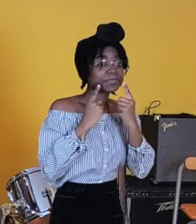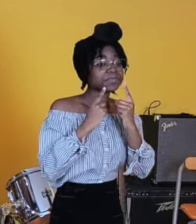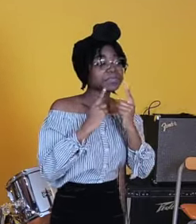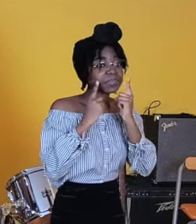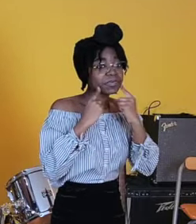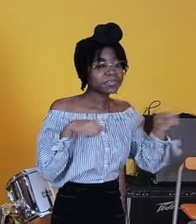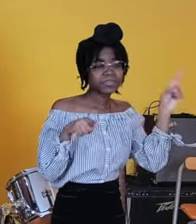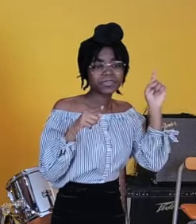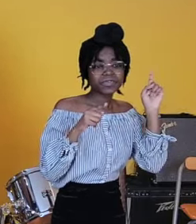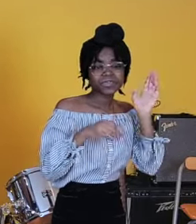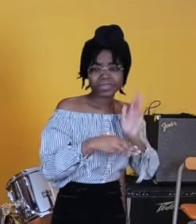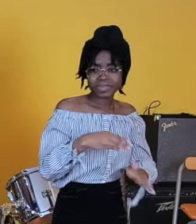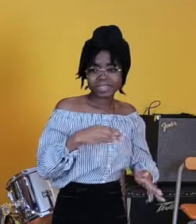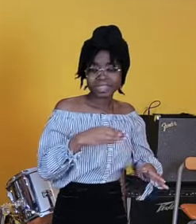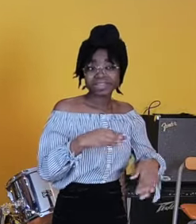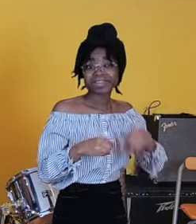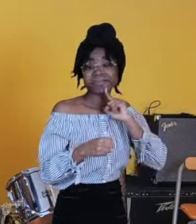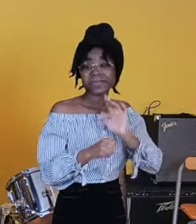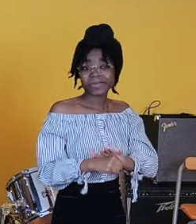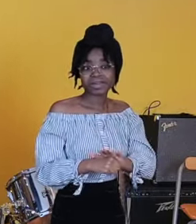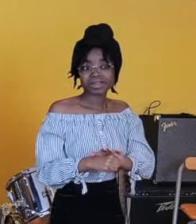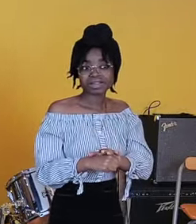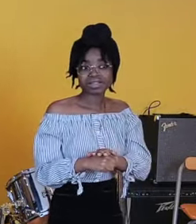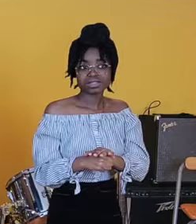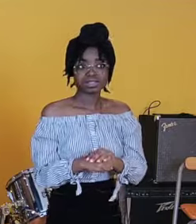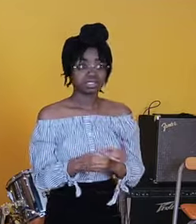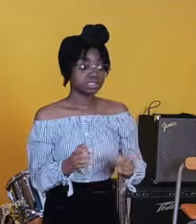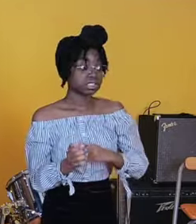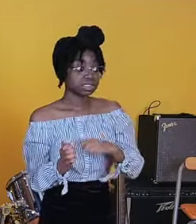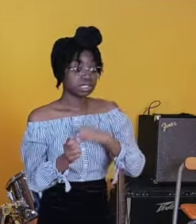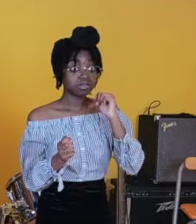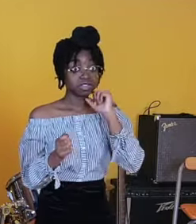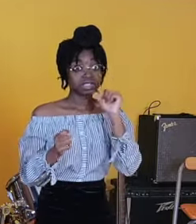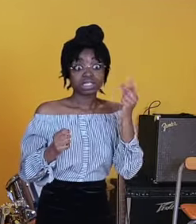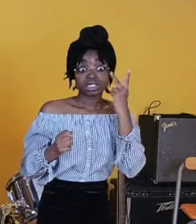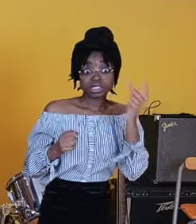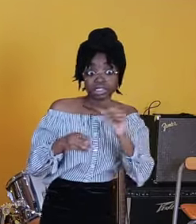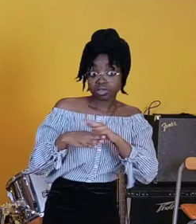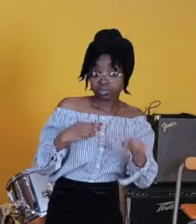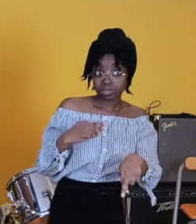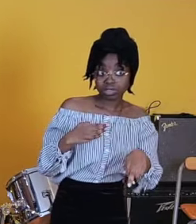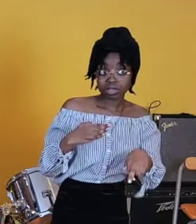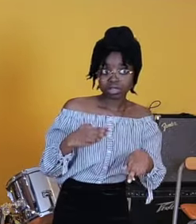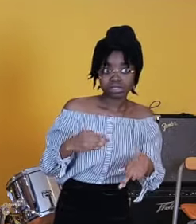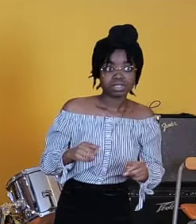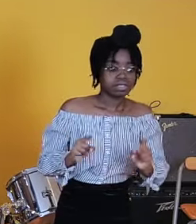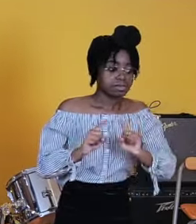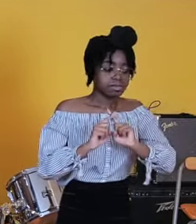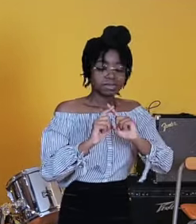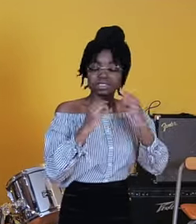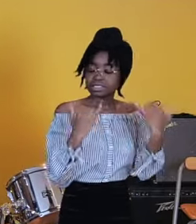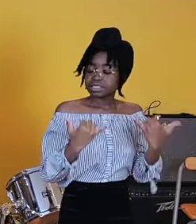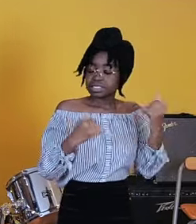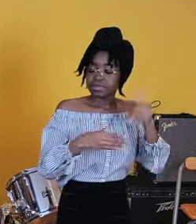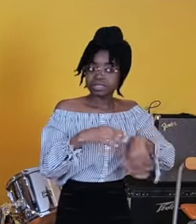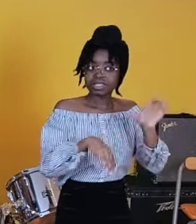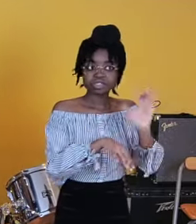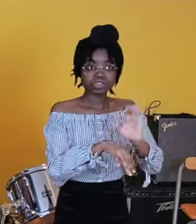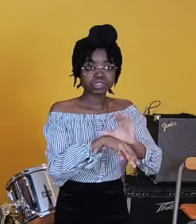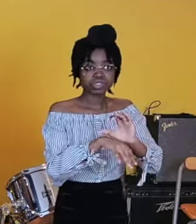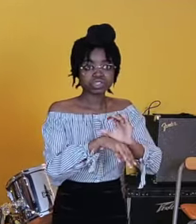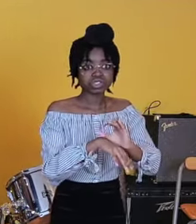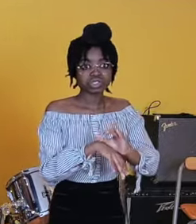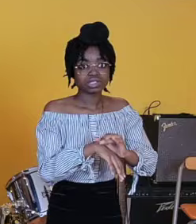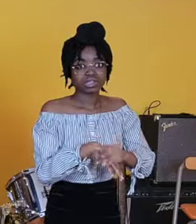And today in the church, we have been taught to think that whatever we ask God, we ought to see. Whatever